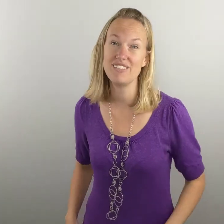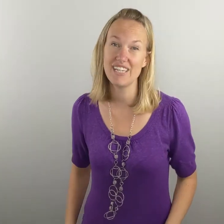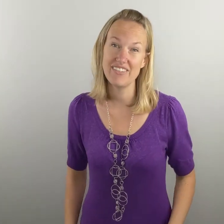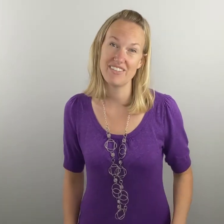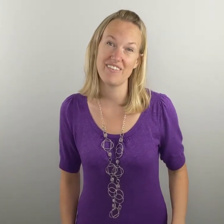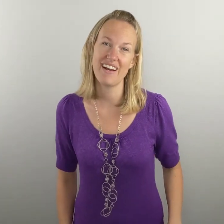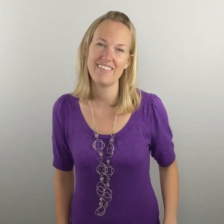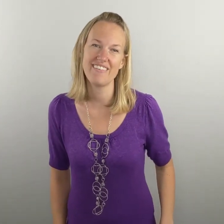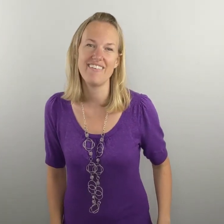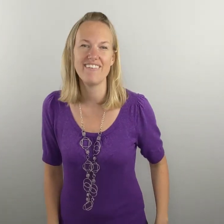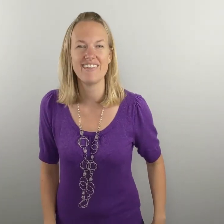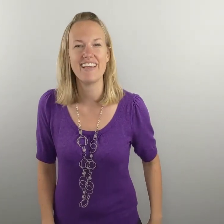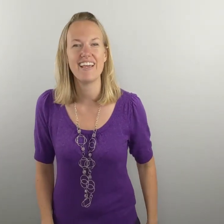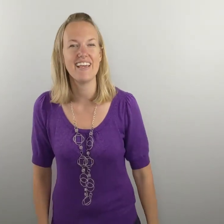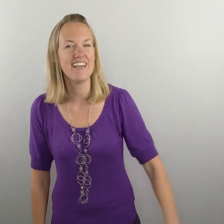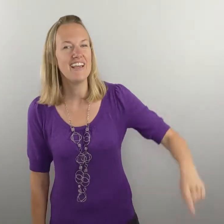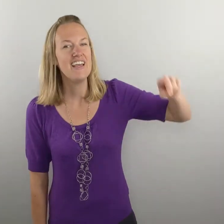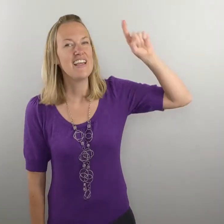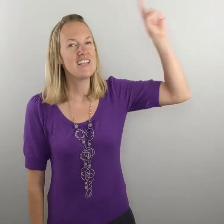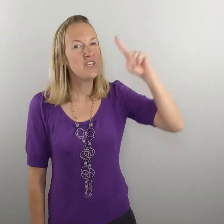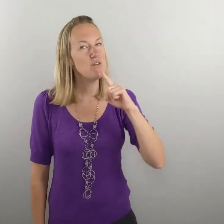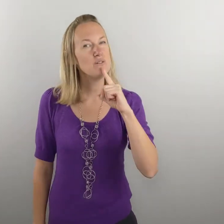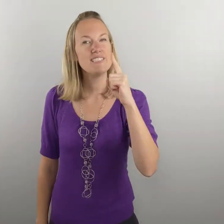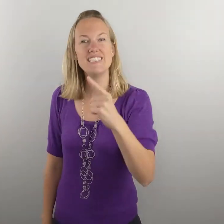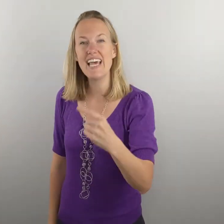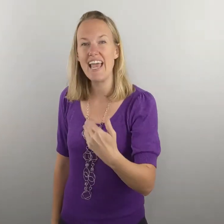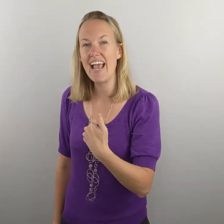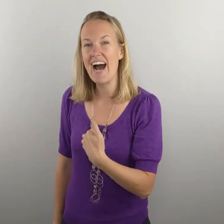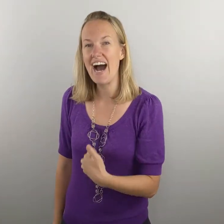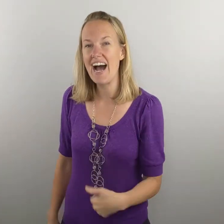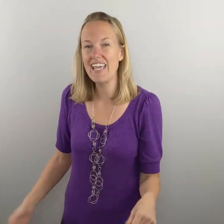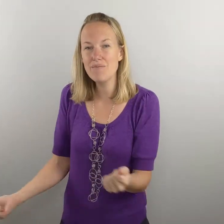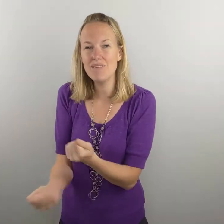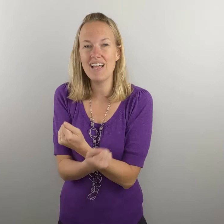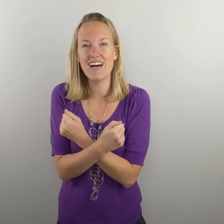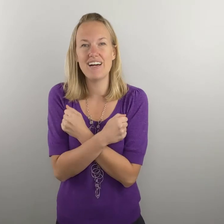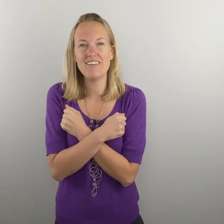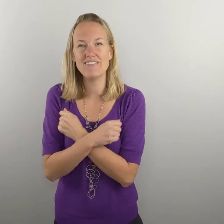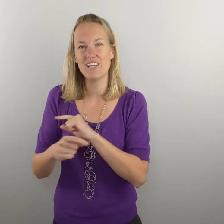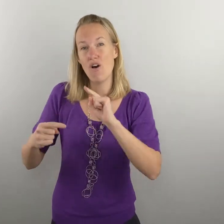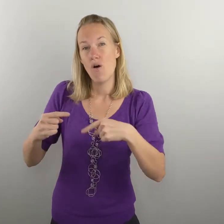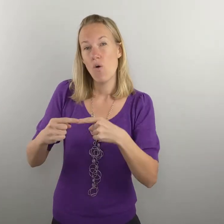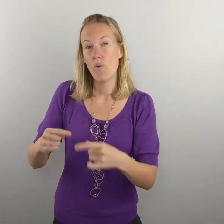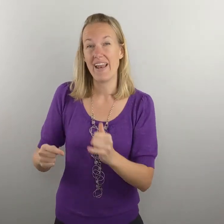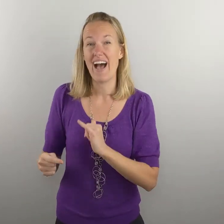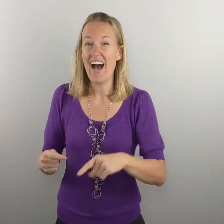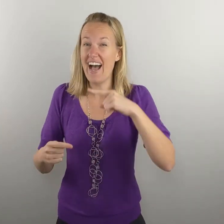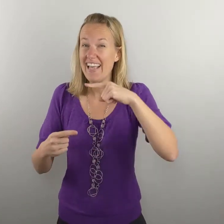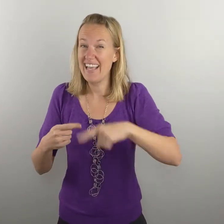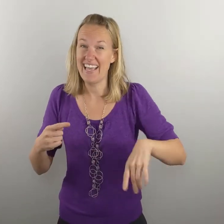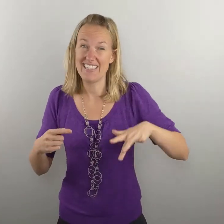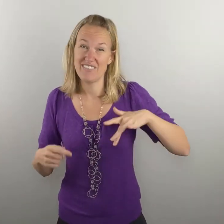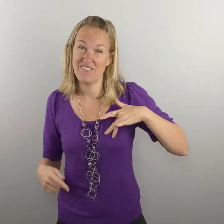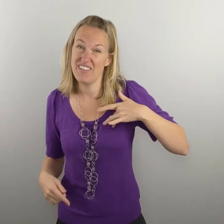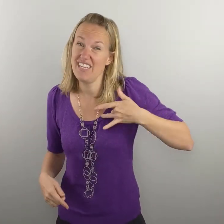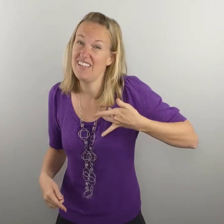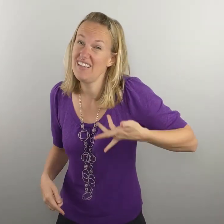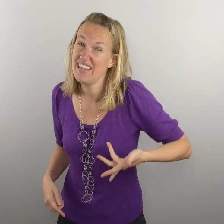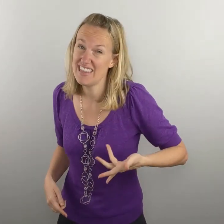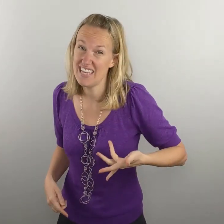times when we're running through the whole thing, okay? You say I am loved when I can't feel a